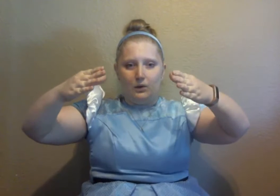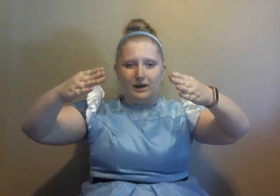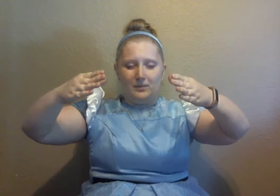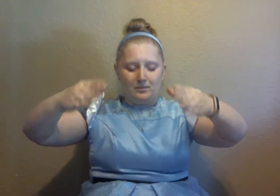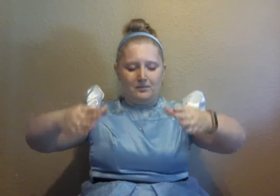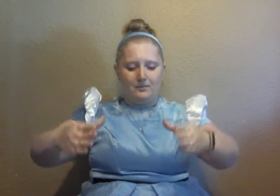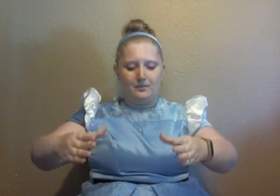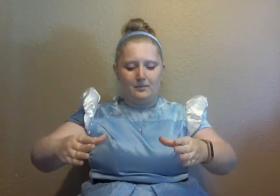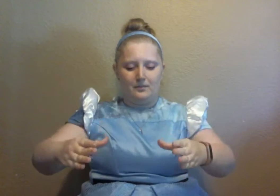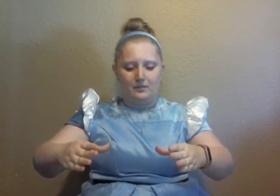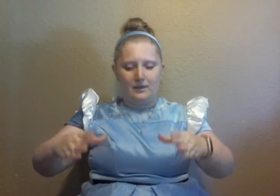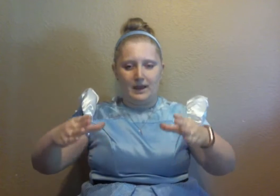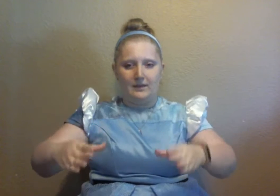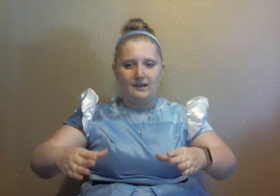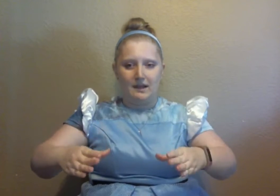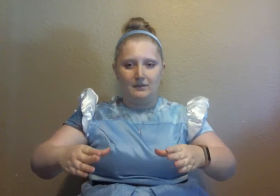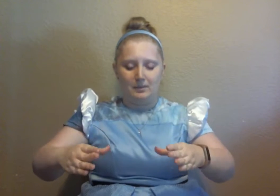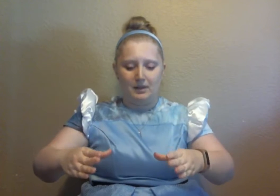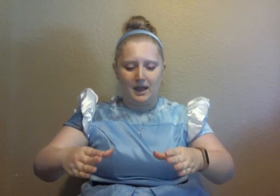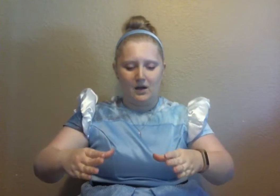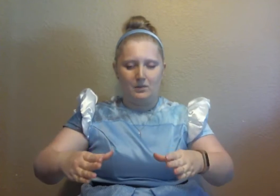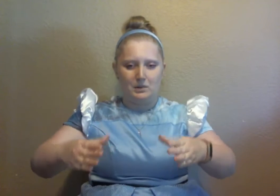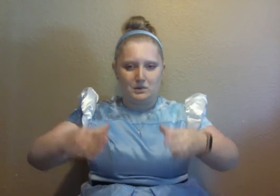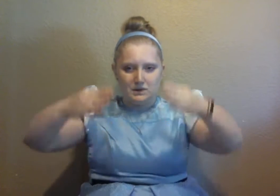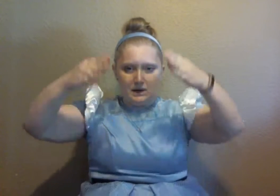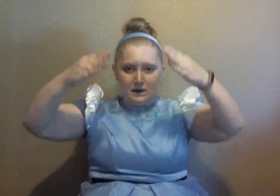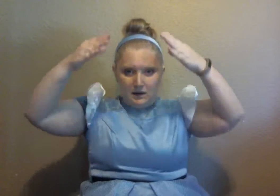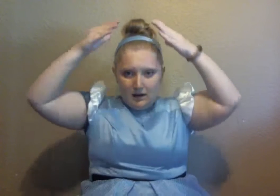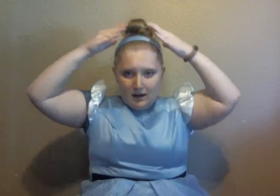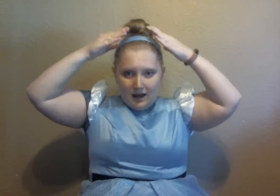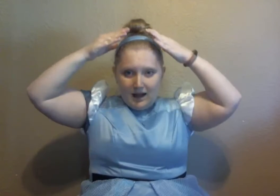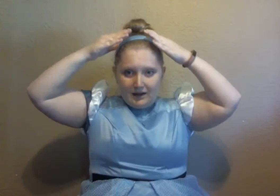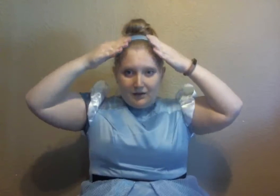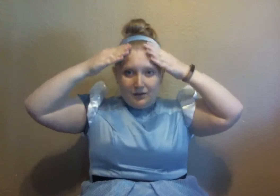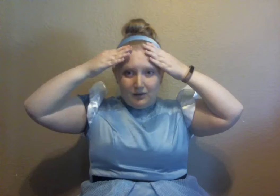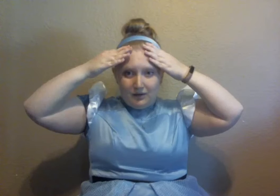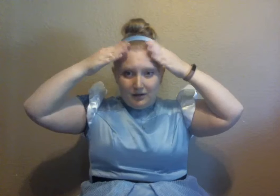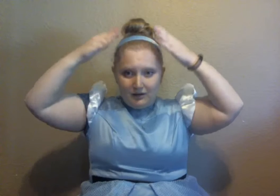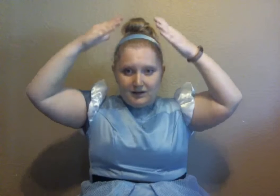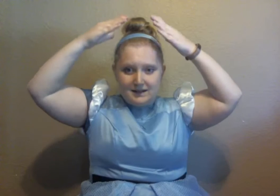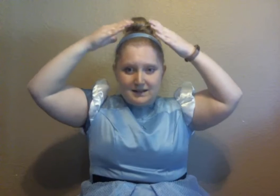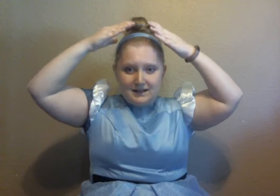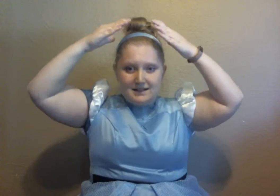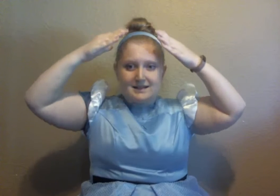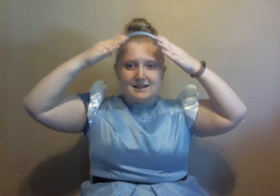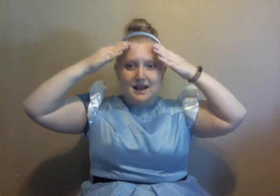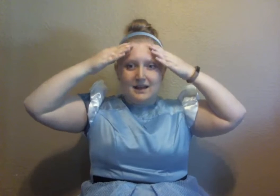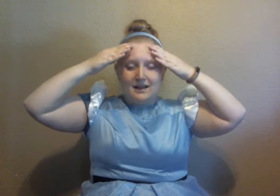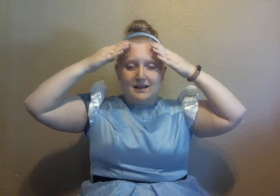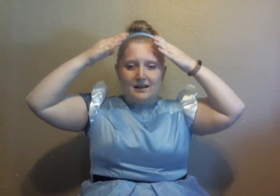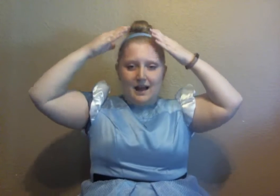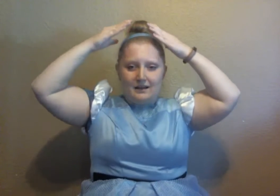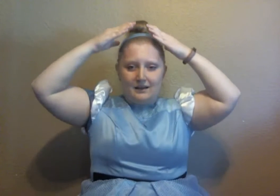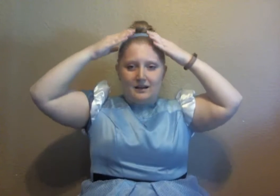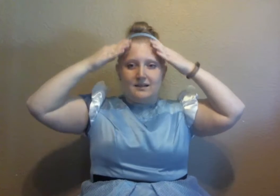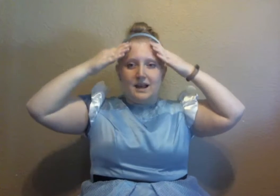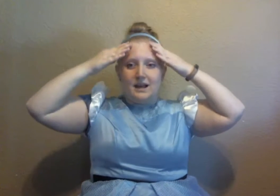holding like the sign for plate almost. And you just act like you're setting a